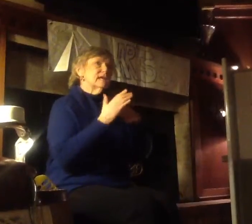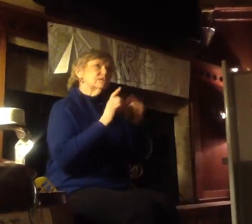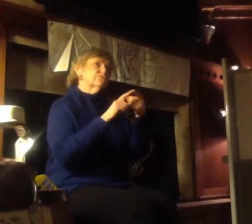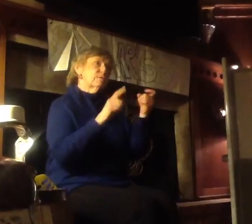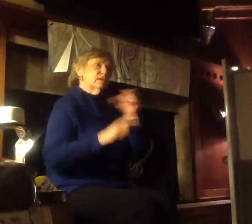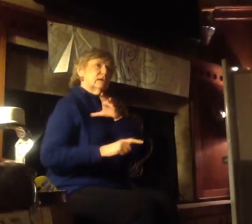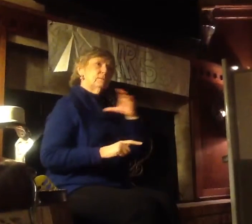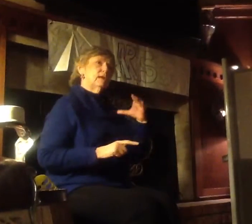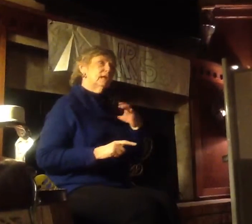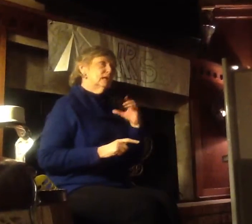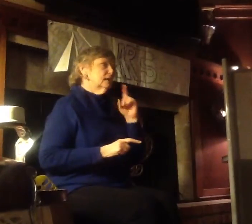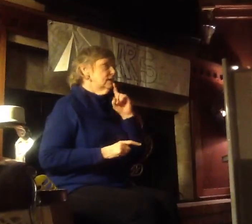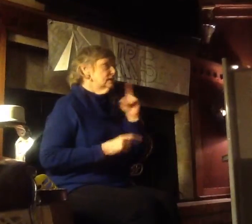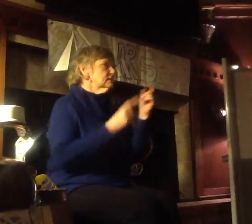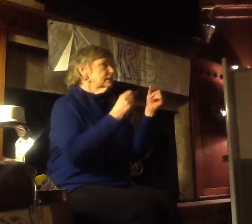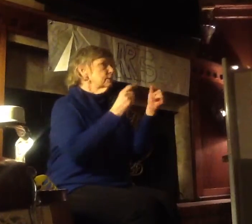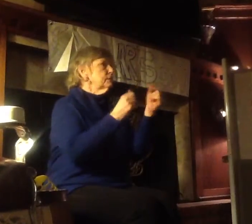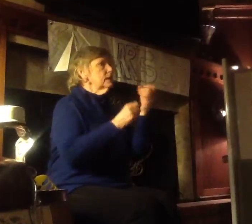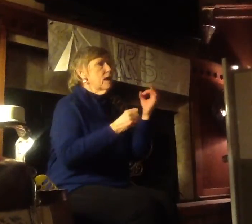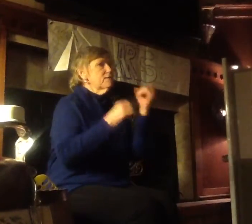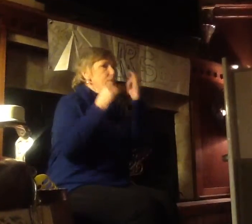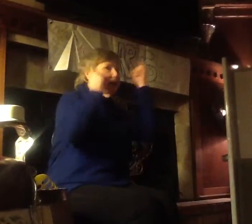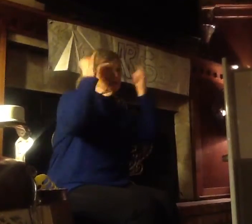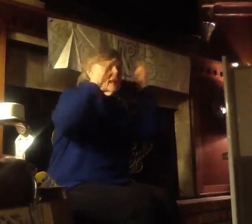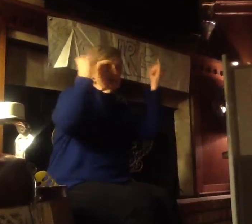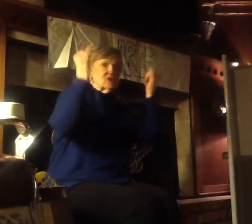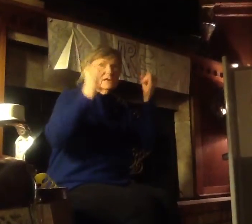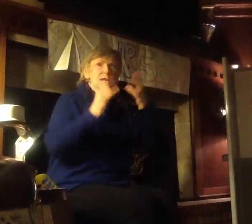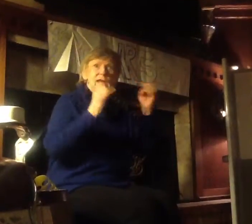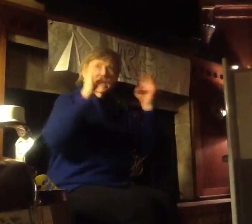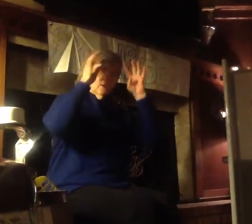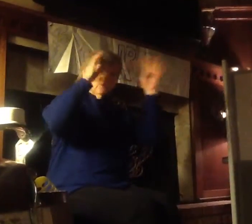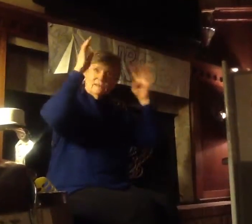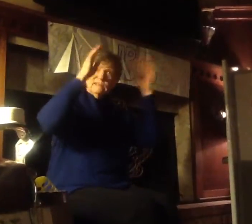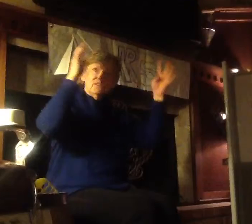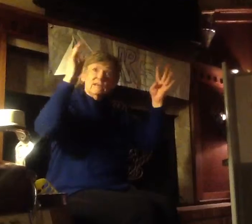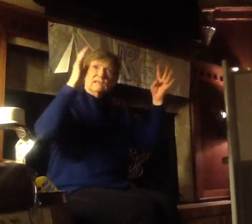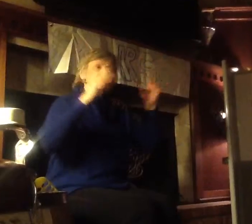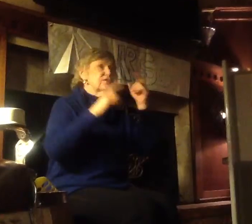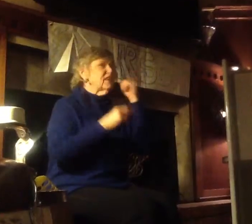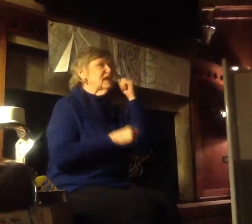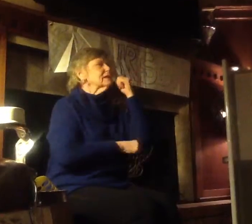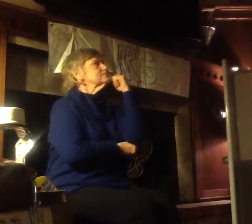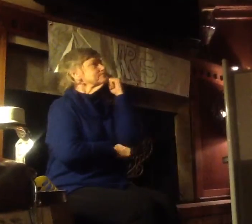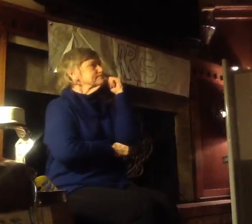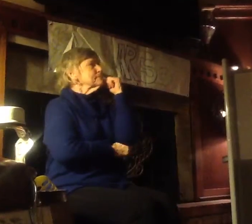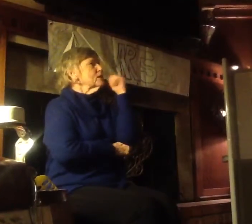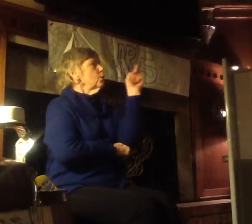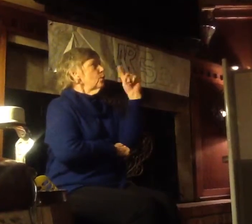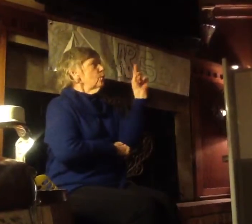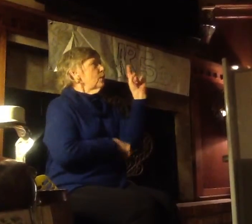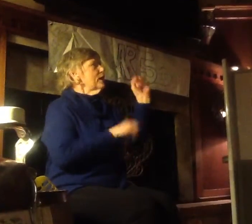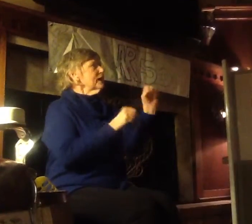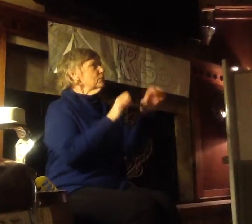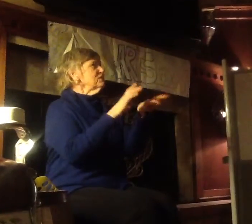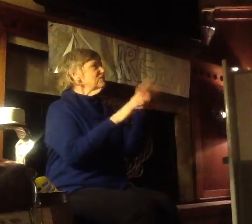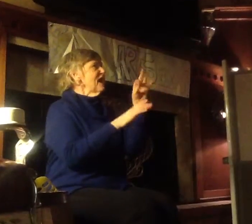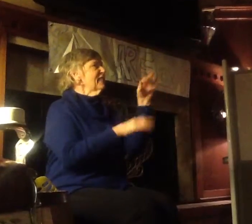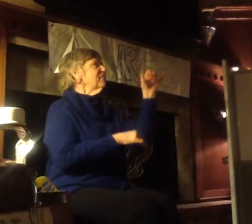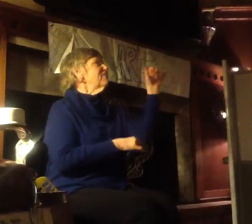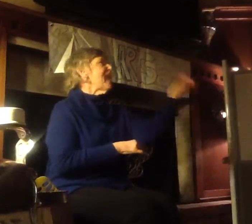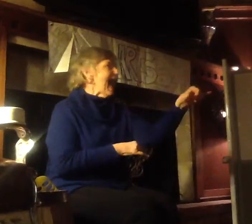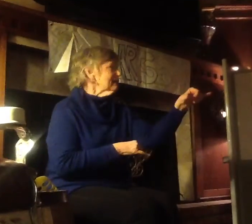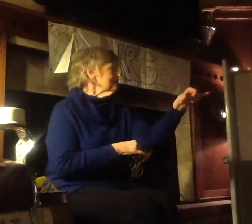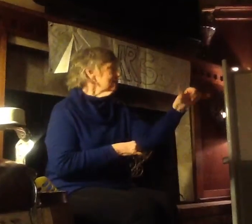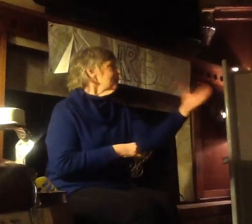it takes from the committee is a little bit of imagination and creativity to think, where can we